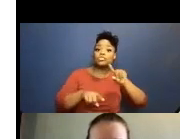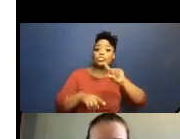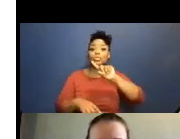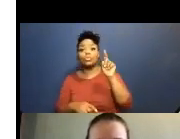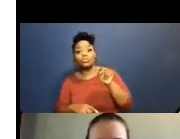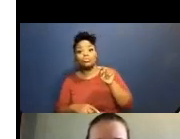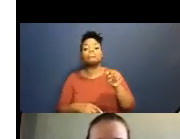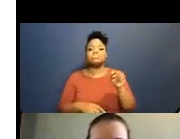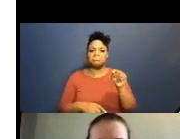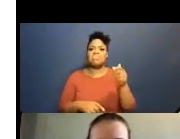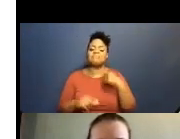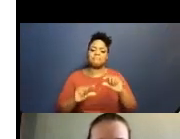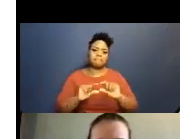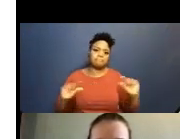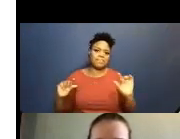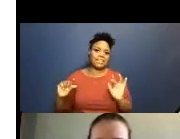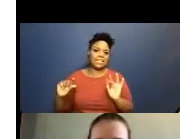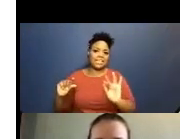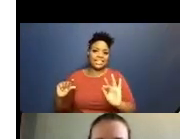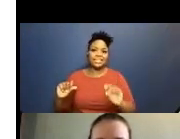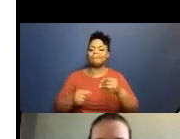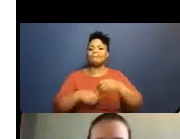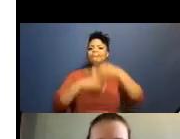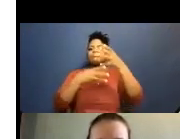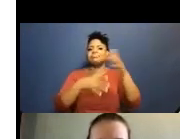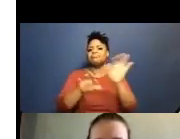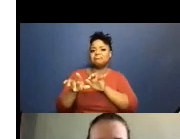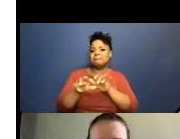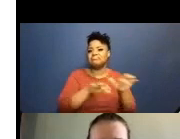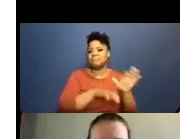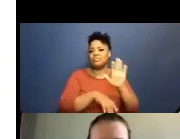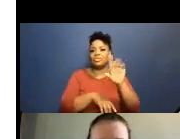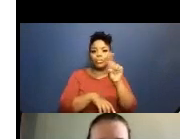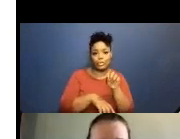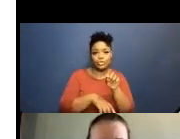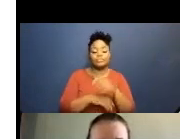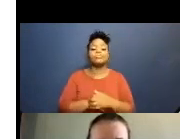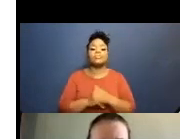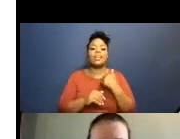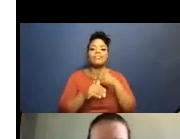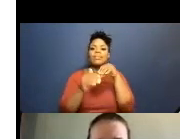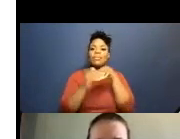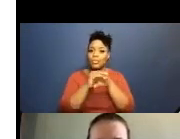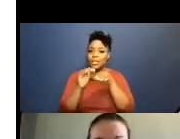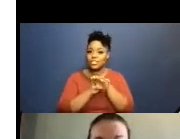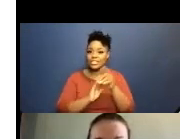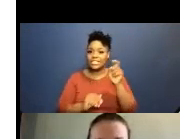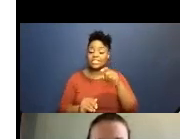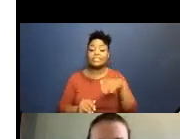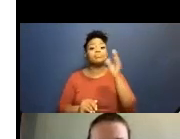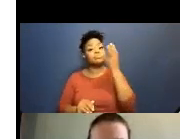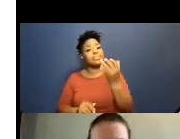access. I want to remind everyone that we added in another screening tonight of the God-Given Talent, which will play